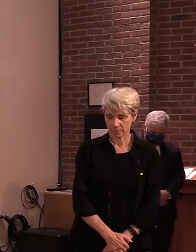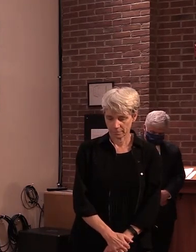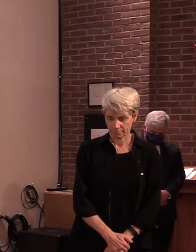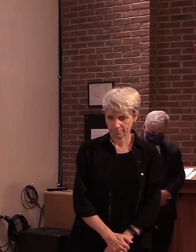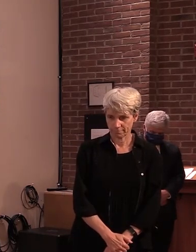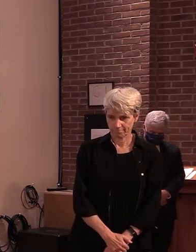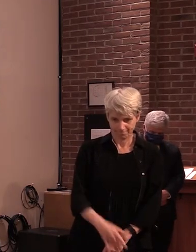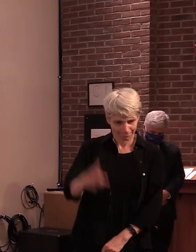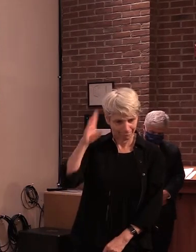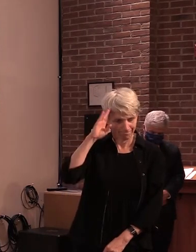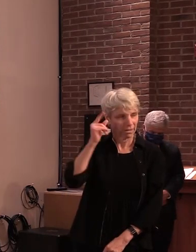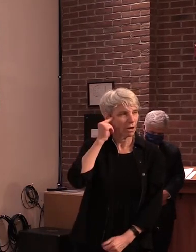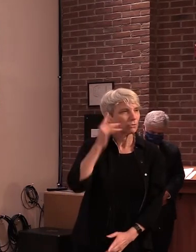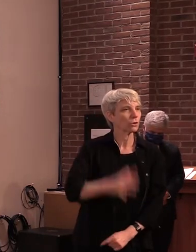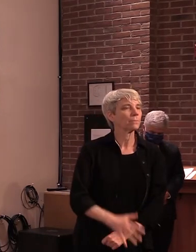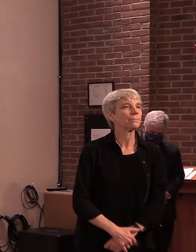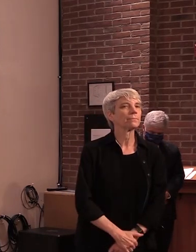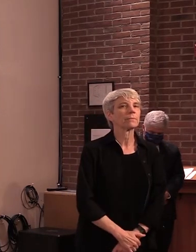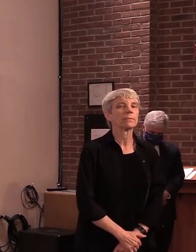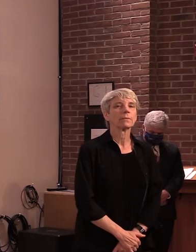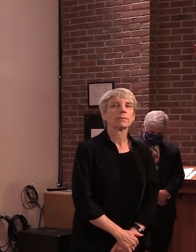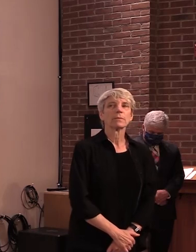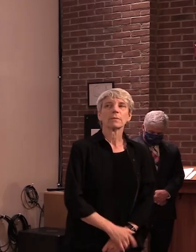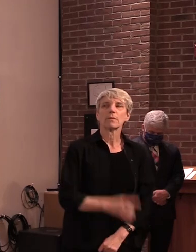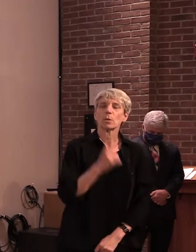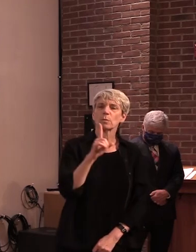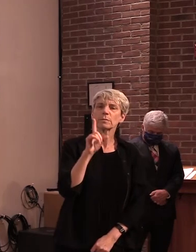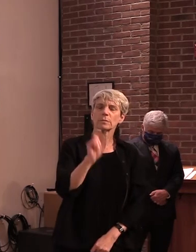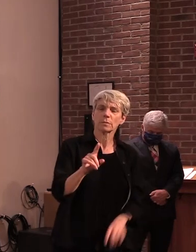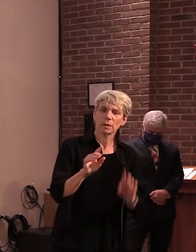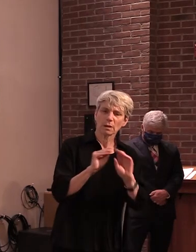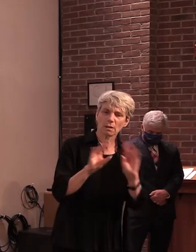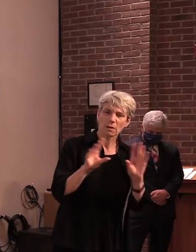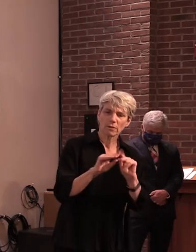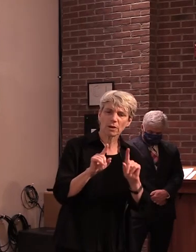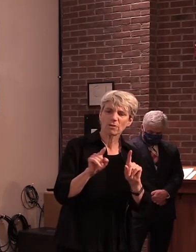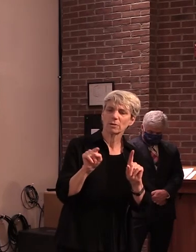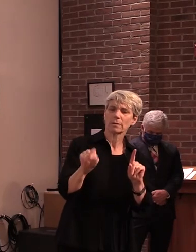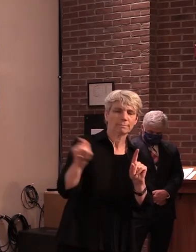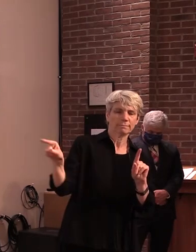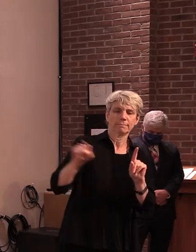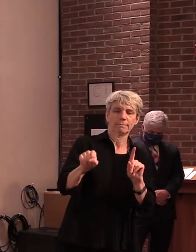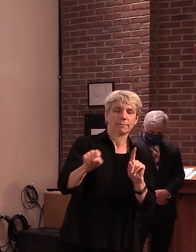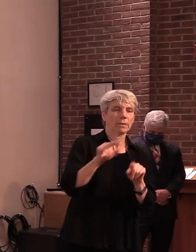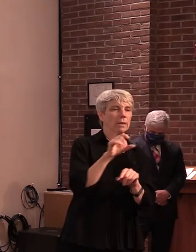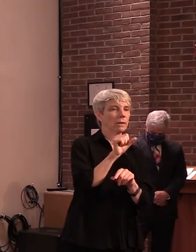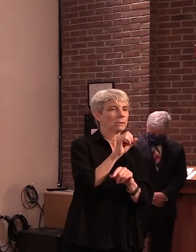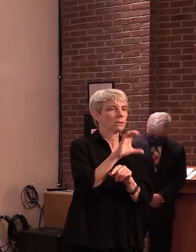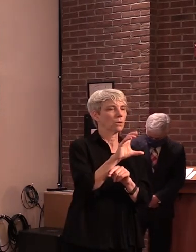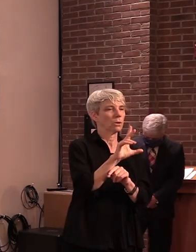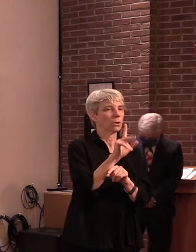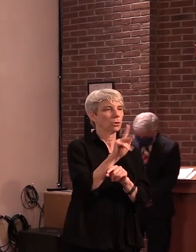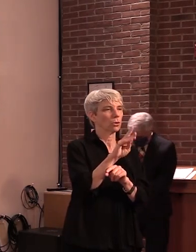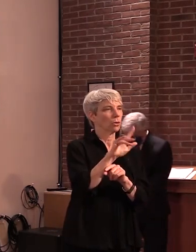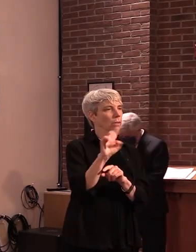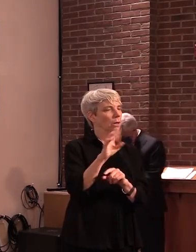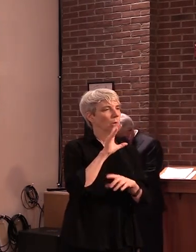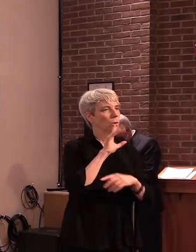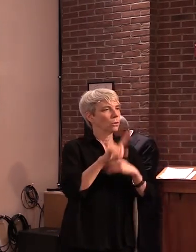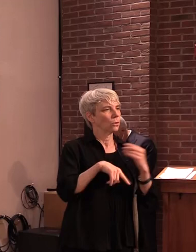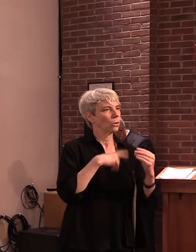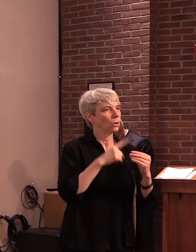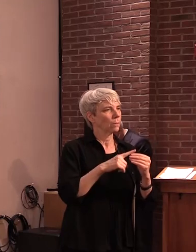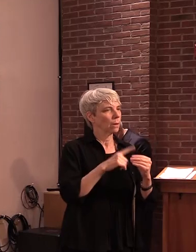Hi, Governor. I want to clarify something with Secretary Curley about the money available to the recovery grant.